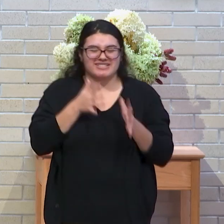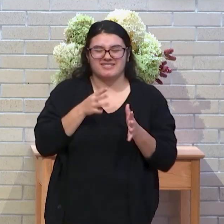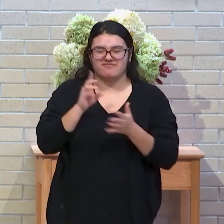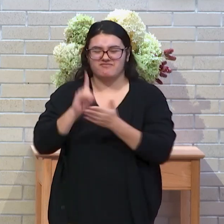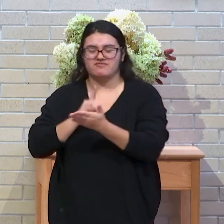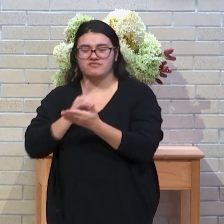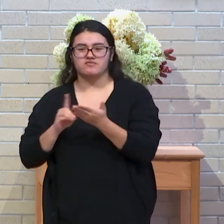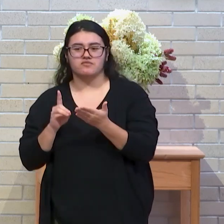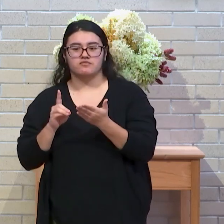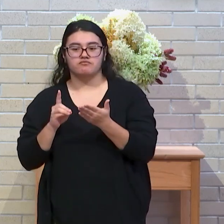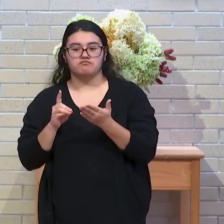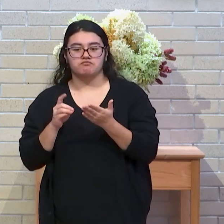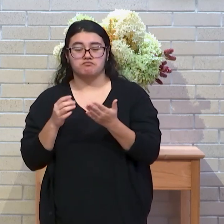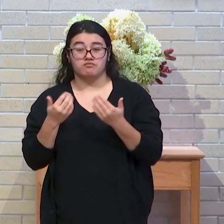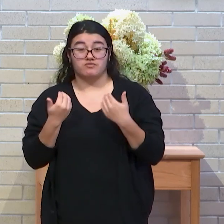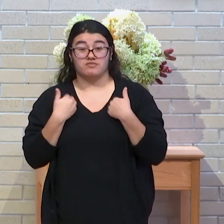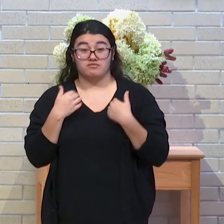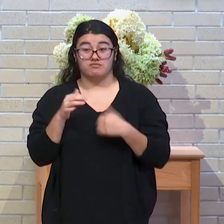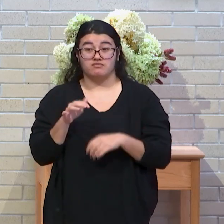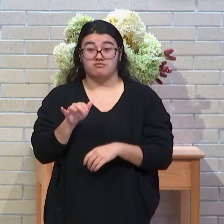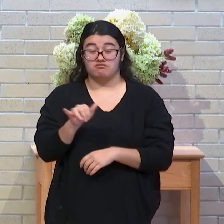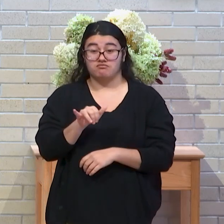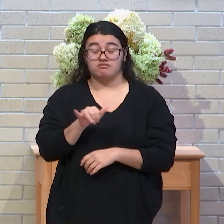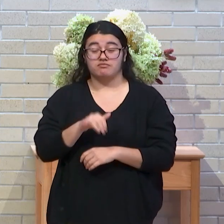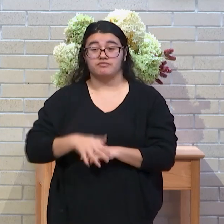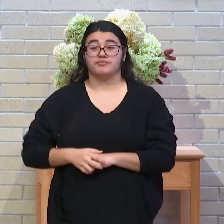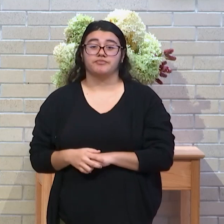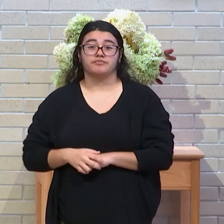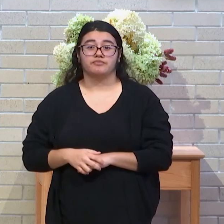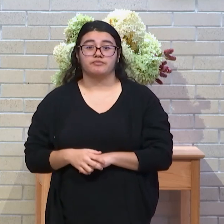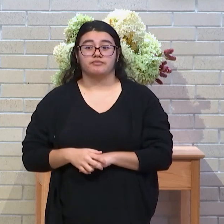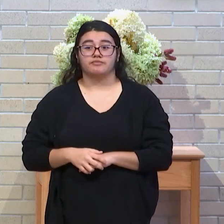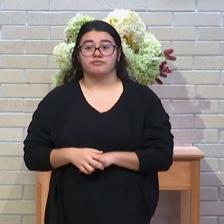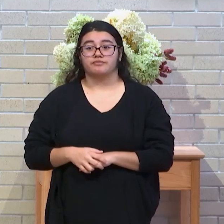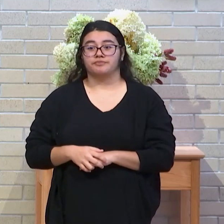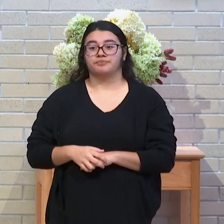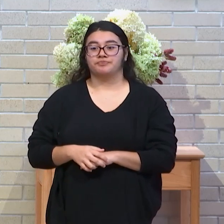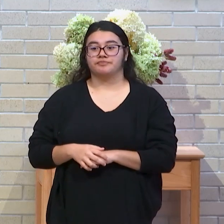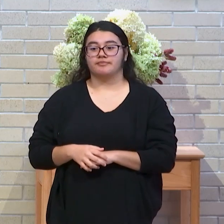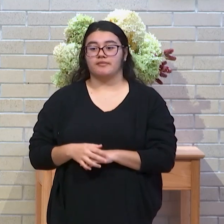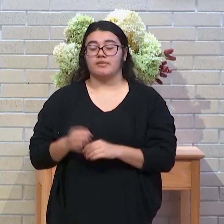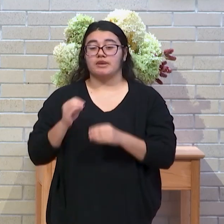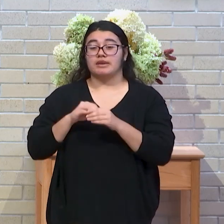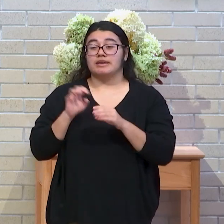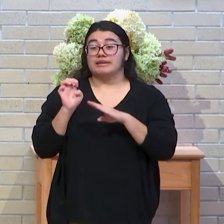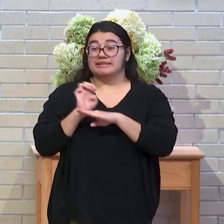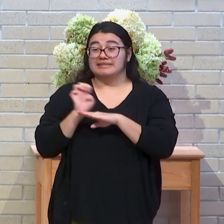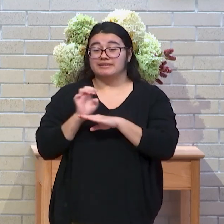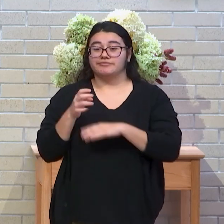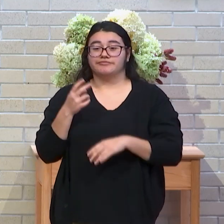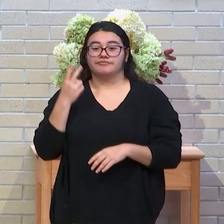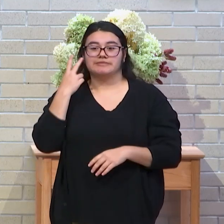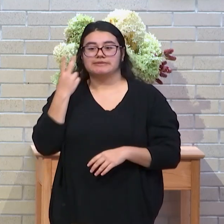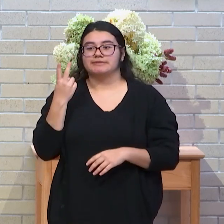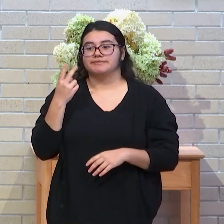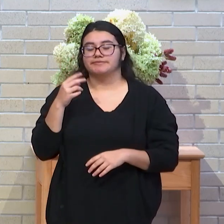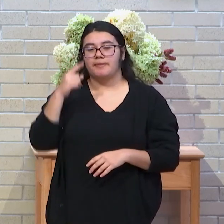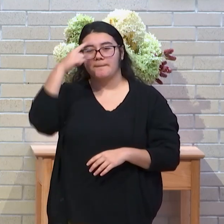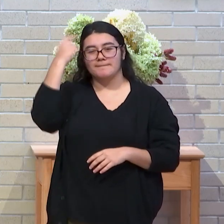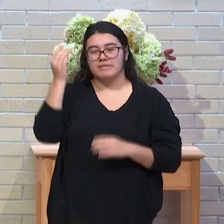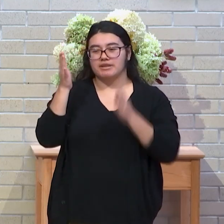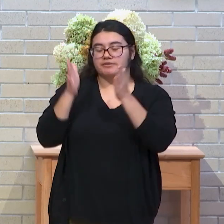resources, housing, fair wages, and food. So when they saw a black person, they assumed they were refugees taking resources that they already lacked.